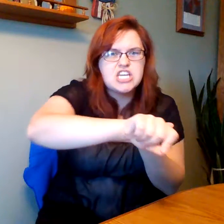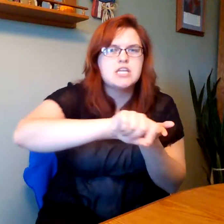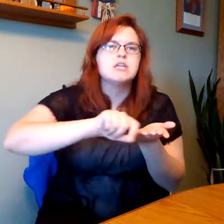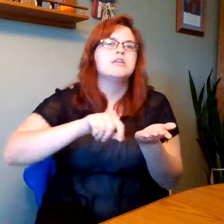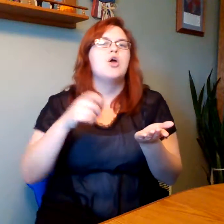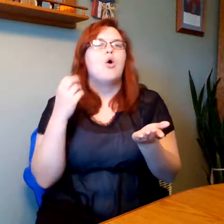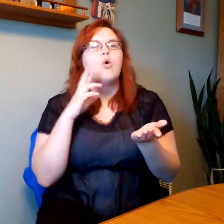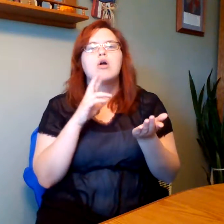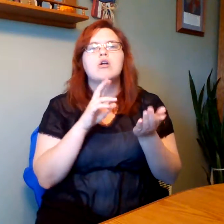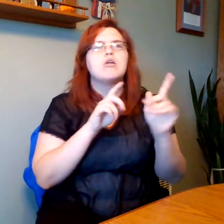all your